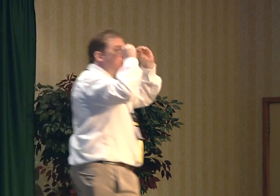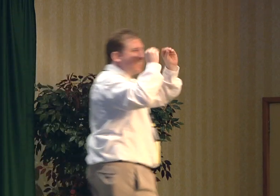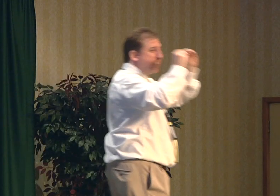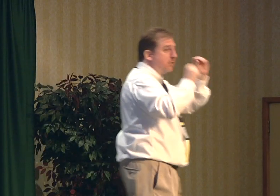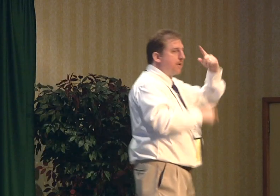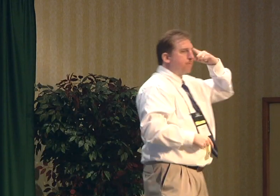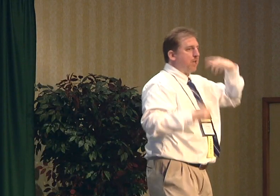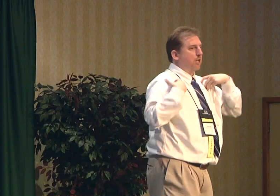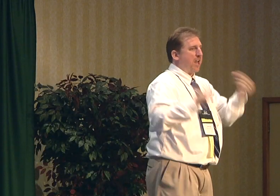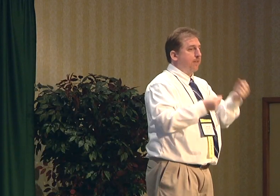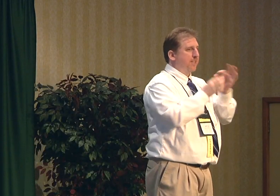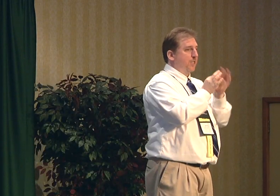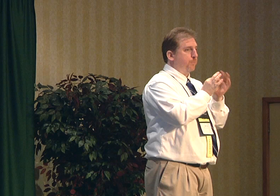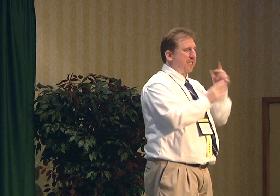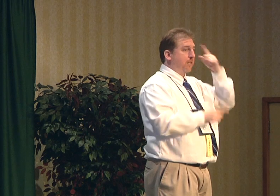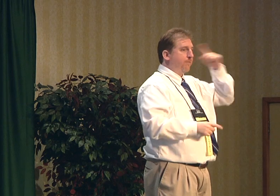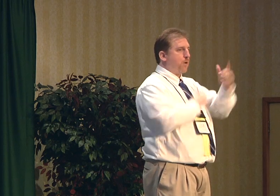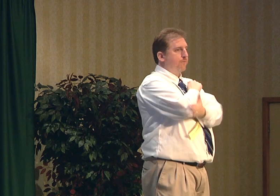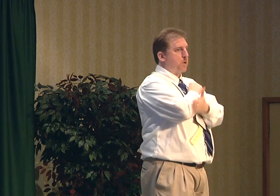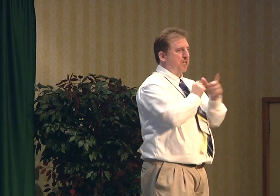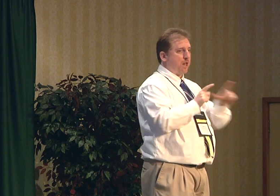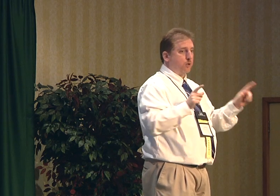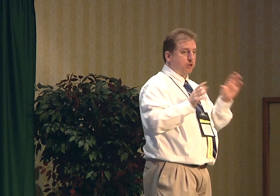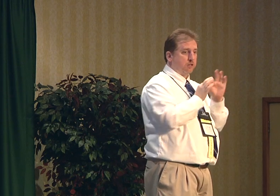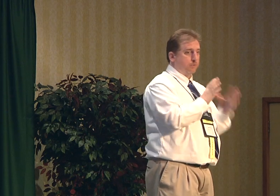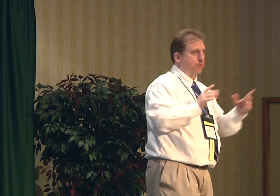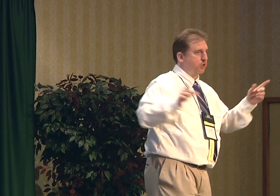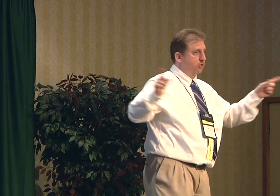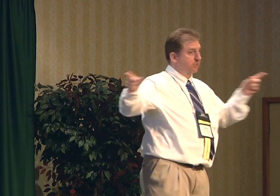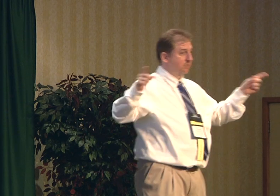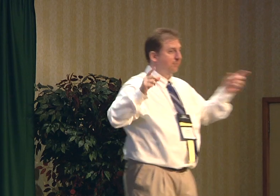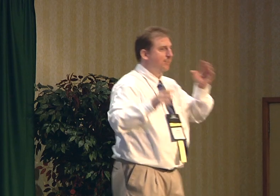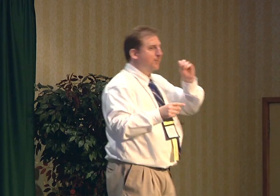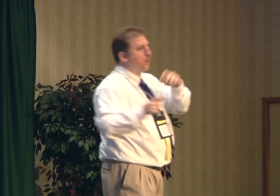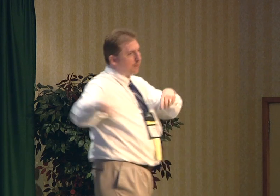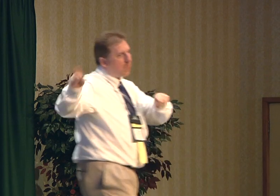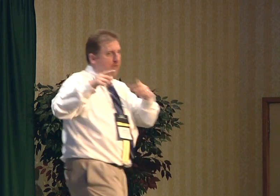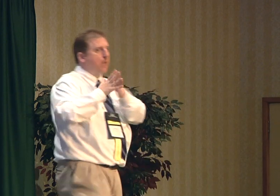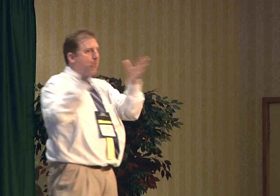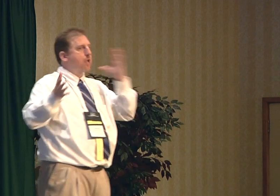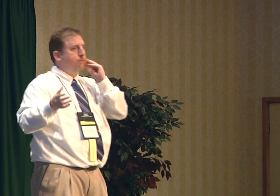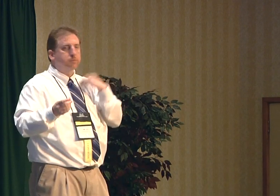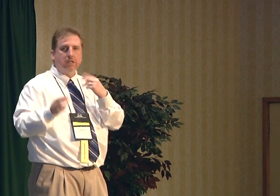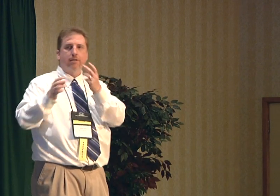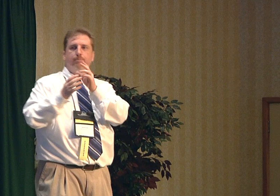LAMP also teaches mental health interpreting for foreign language interpreters. So they have a lot